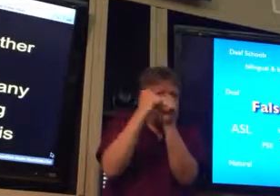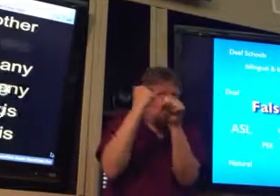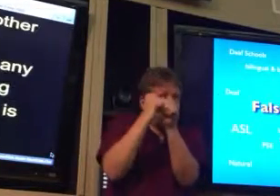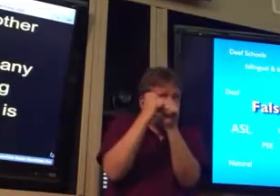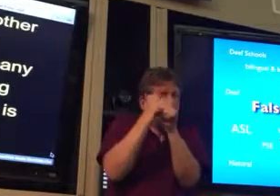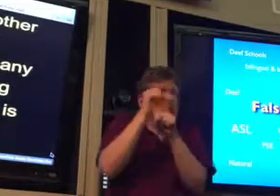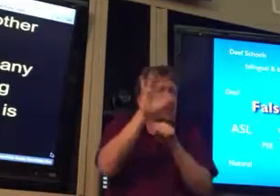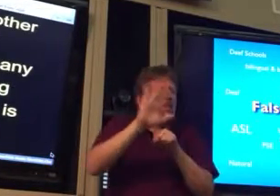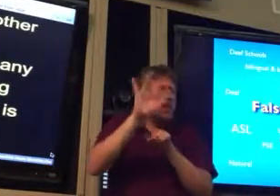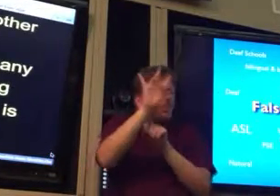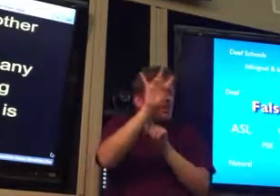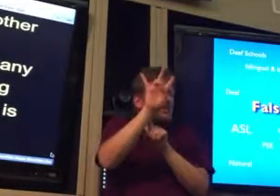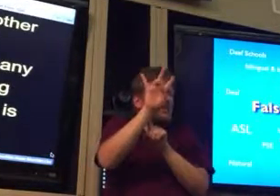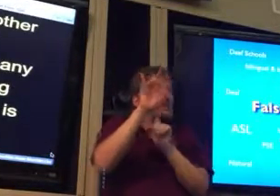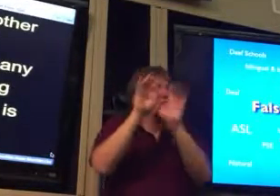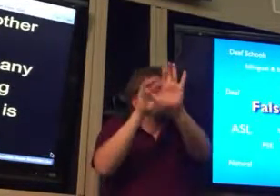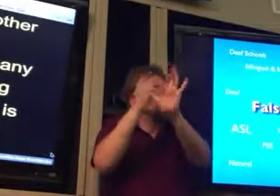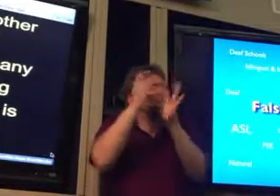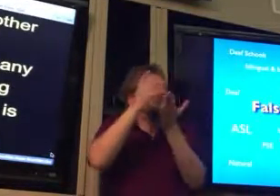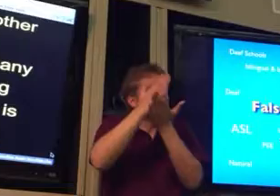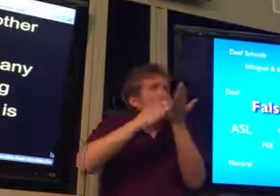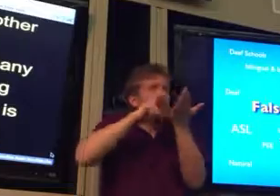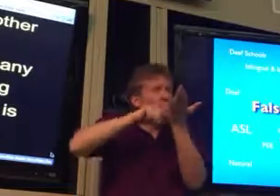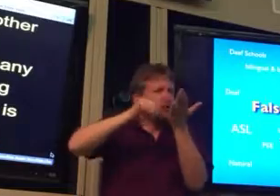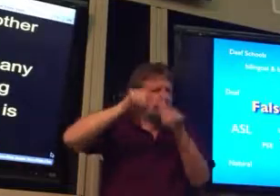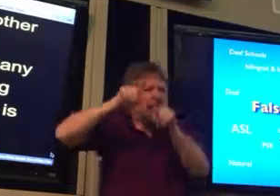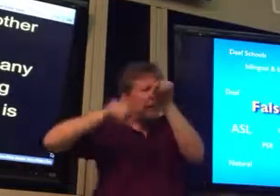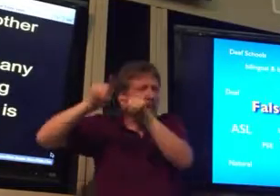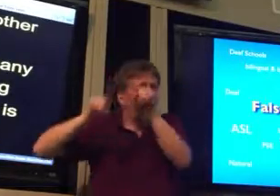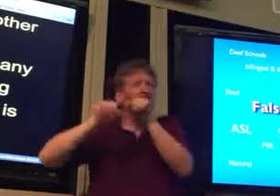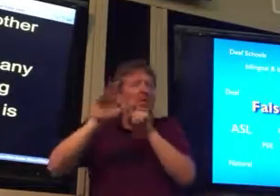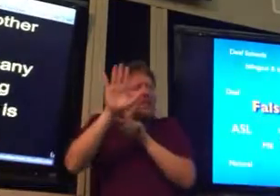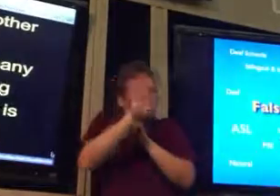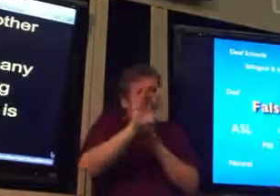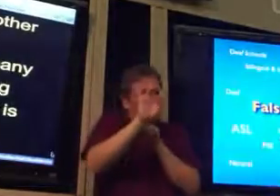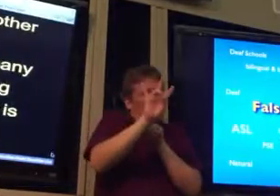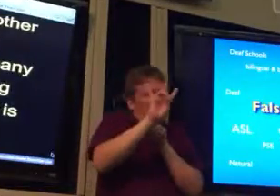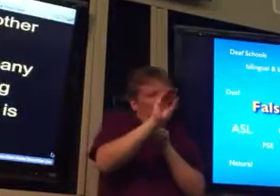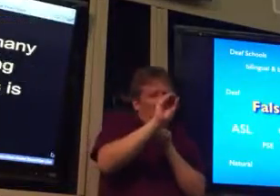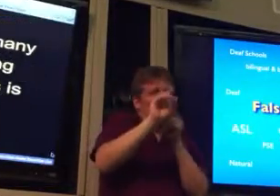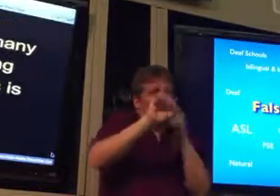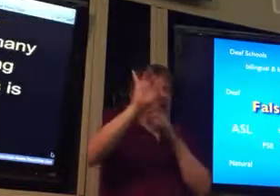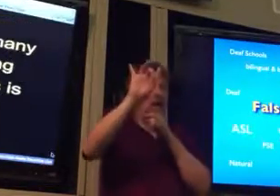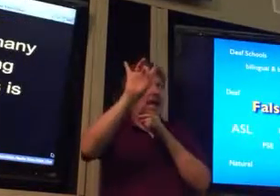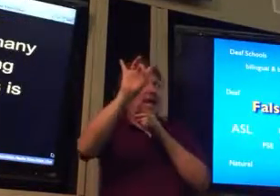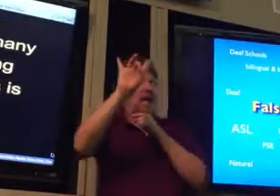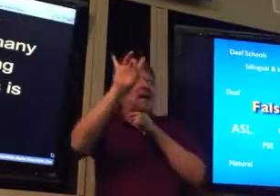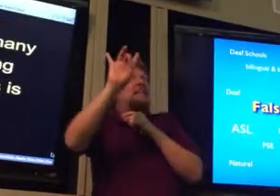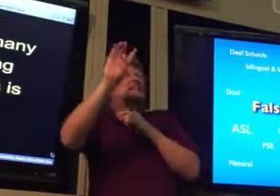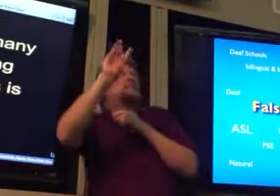to within a sea of hearing students. I have to look at the research again, but I would say 70